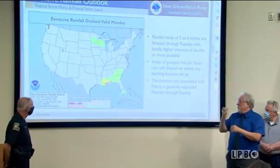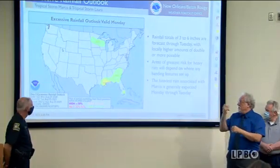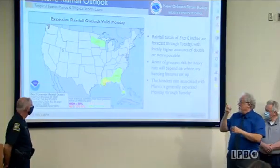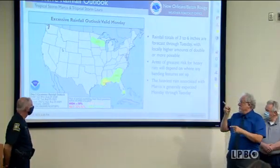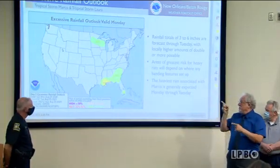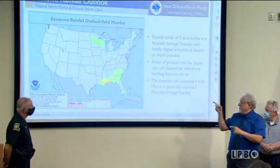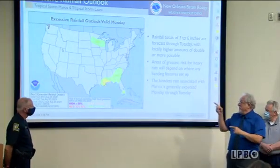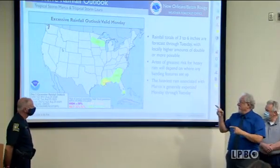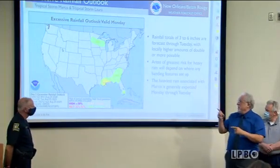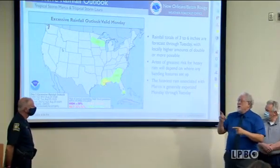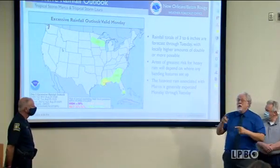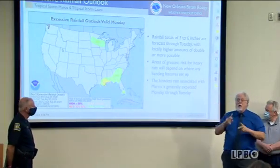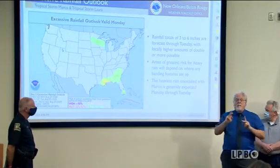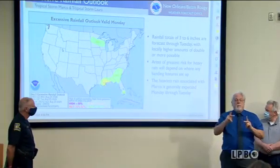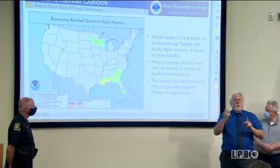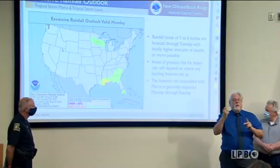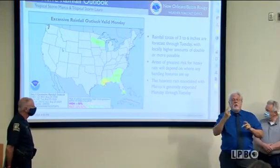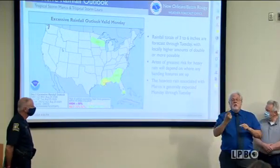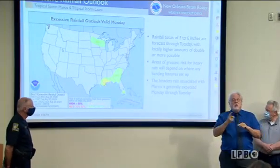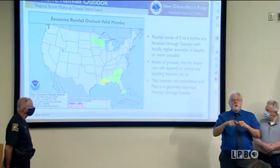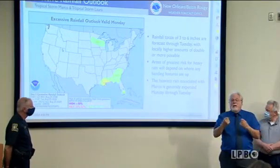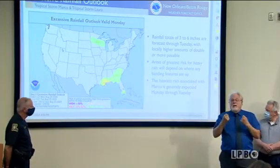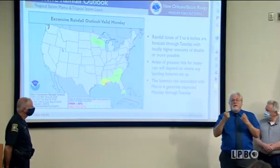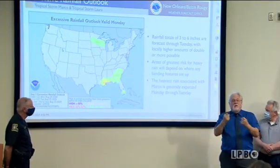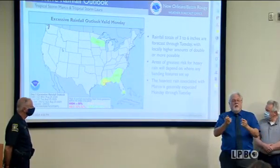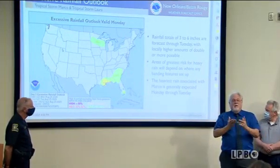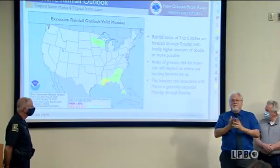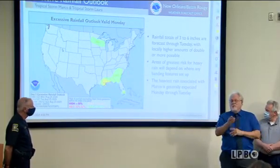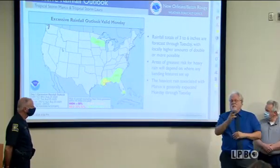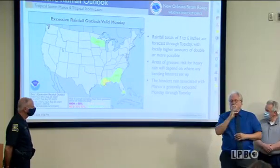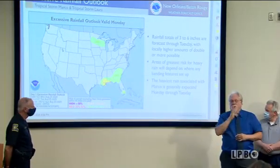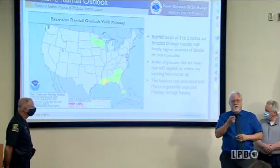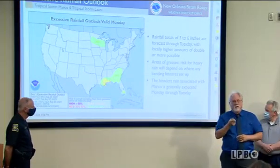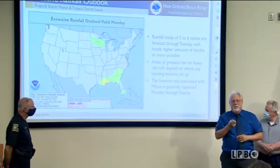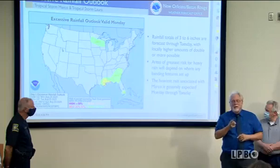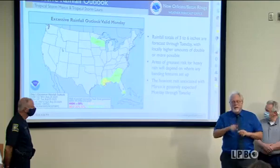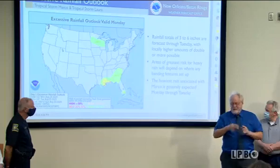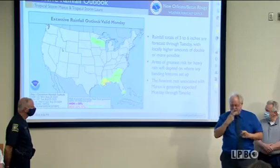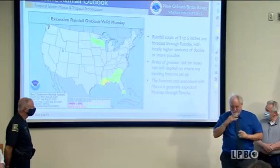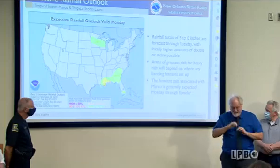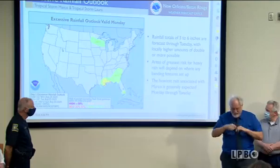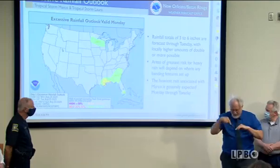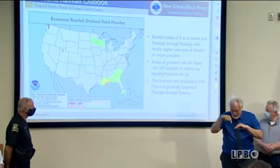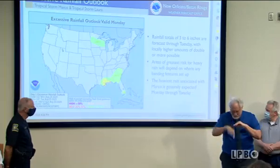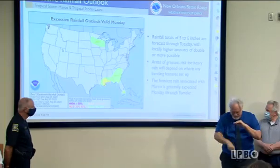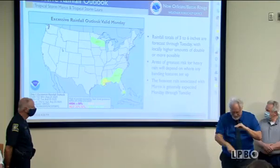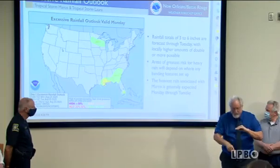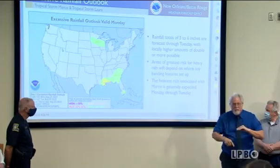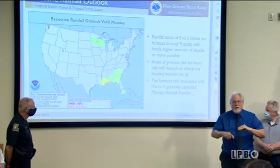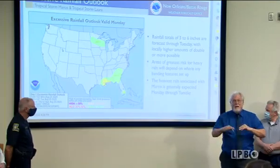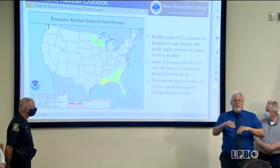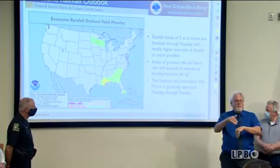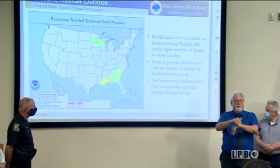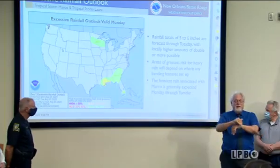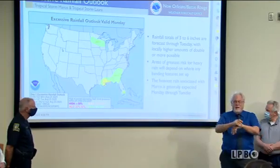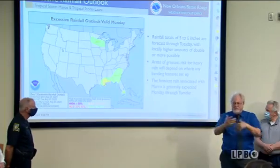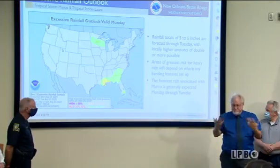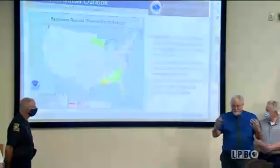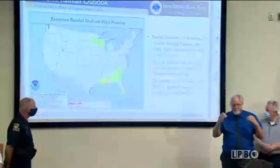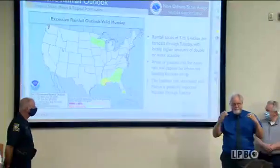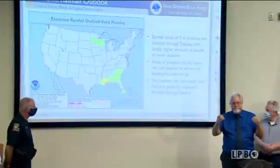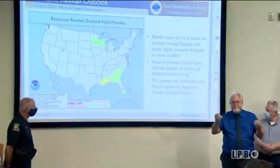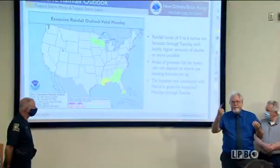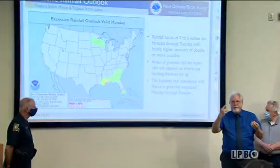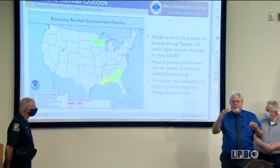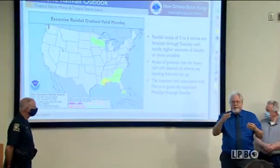is, folks got to understand you just cannot drive in the water. You can't really see how deep the water is. If it's at nighttime, you'll have no